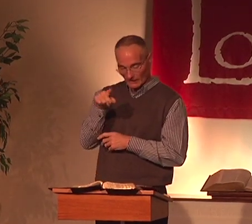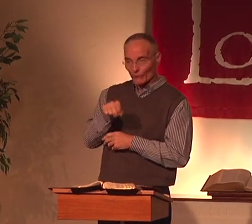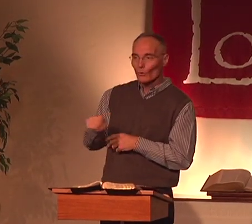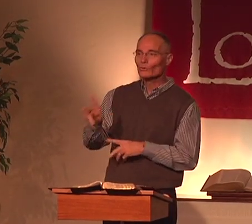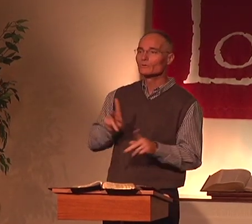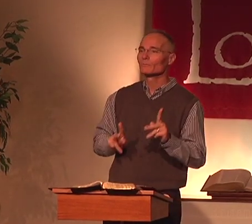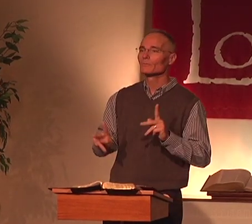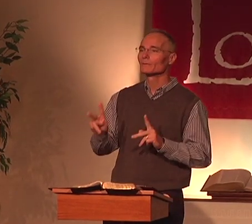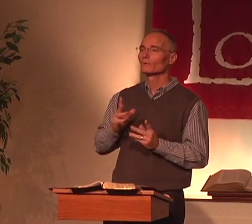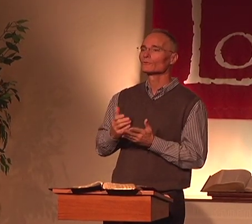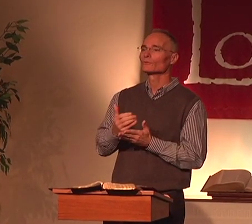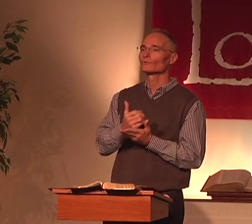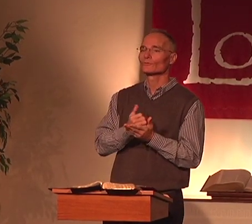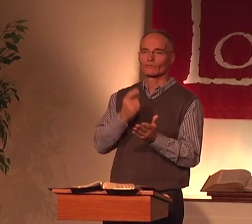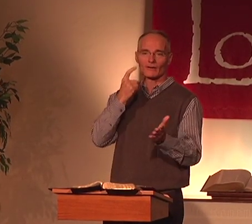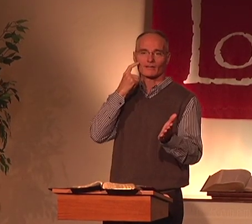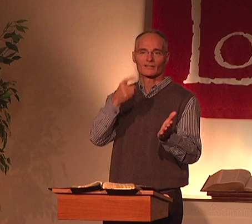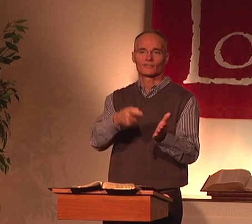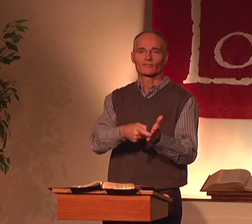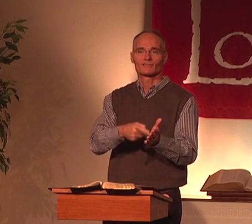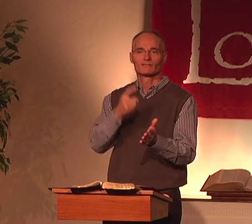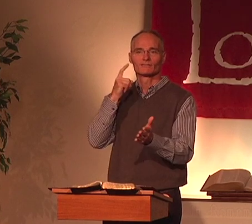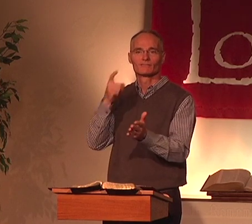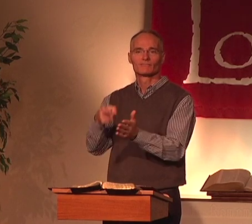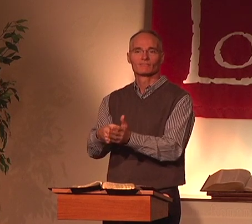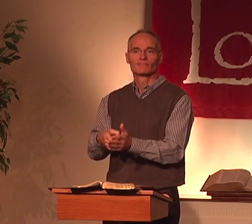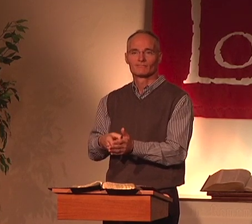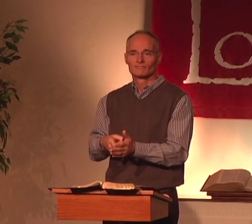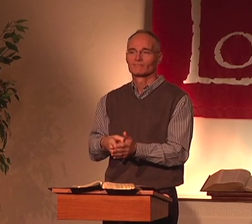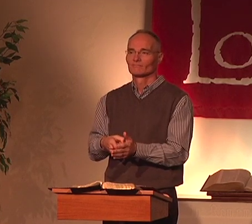And Paul Says Those people Deserve Recognition